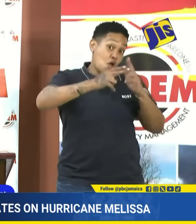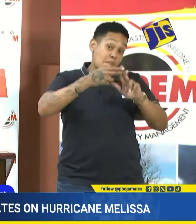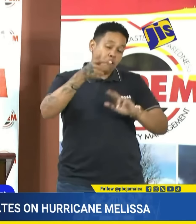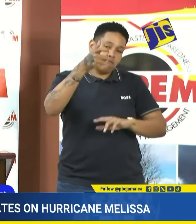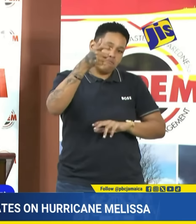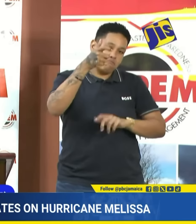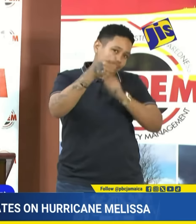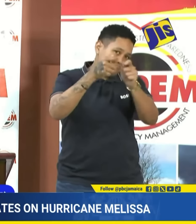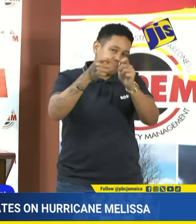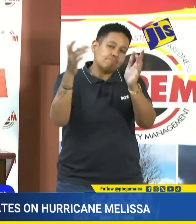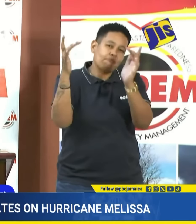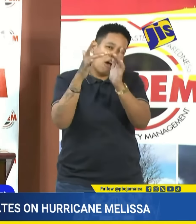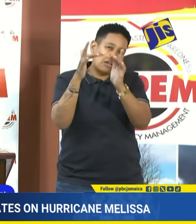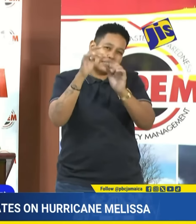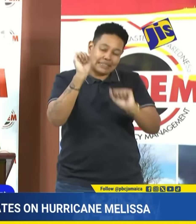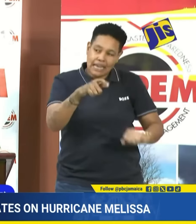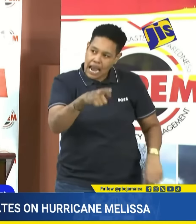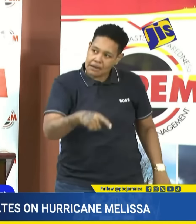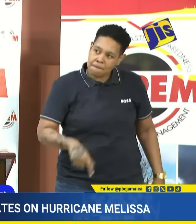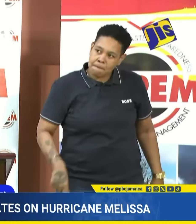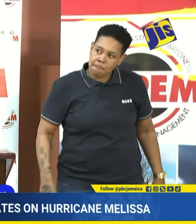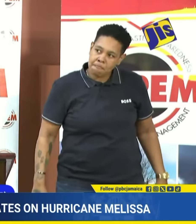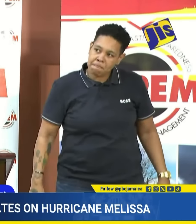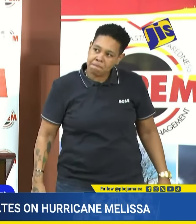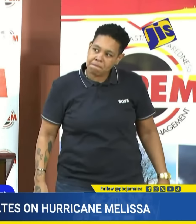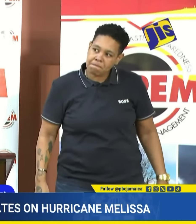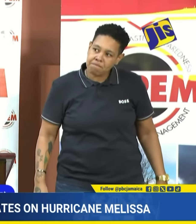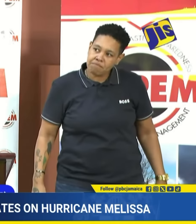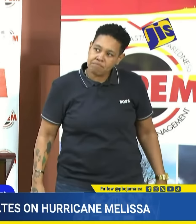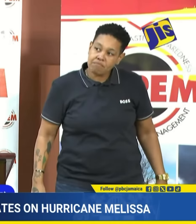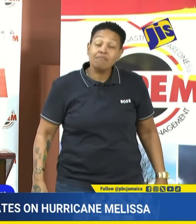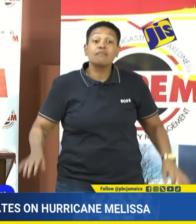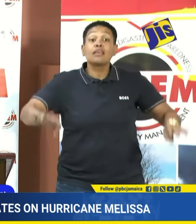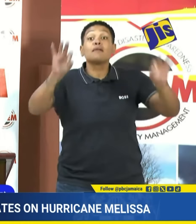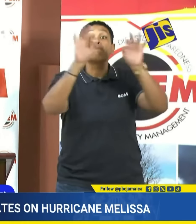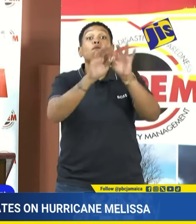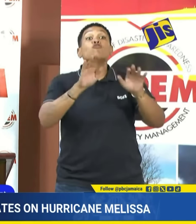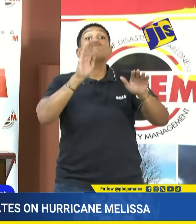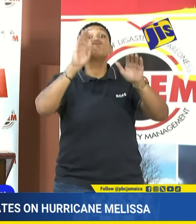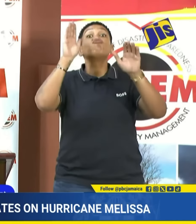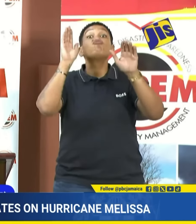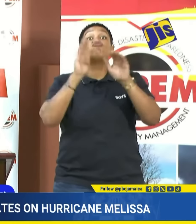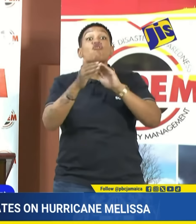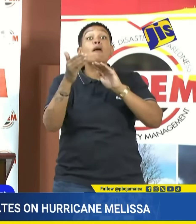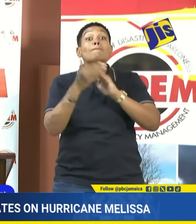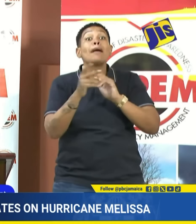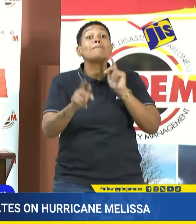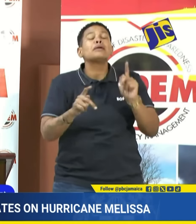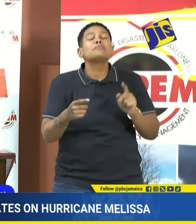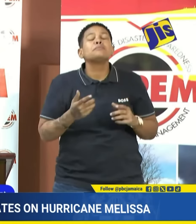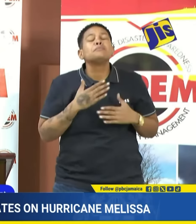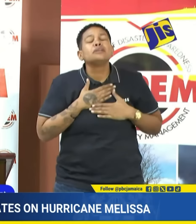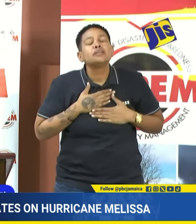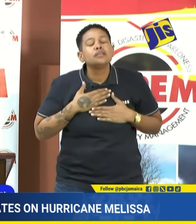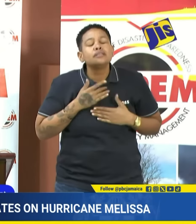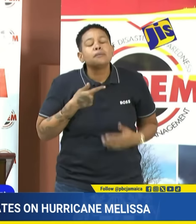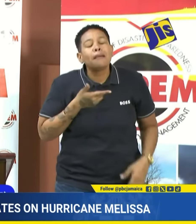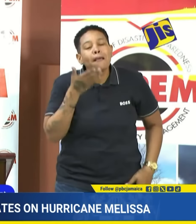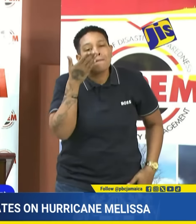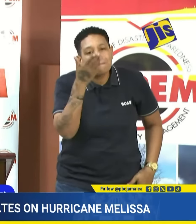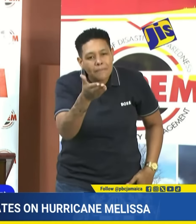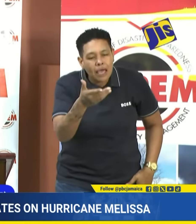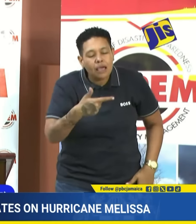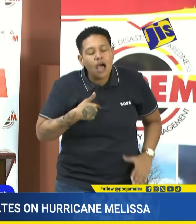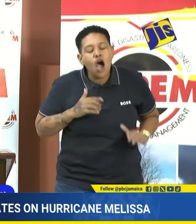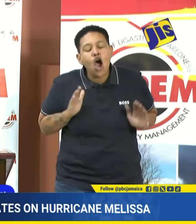is important, ladies and gentlemen, Jamaicans, I beg of you, I urge